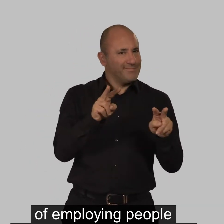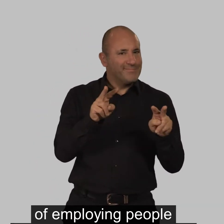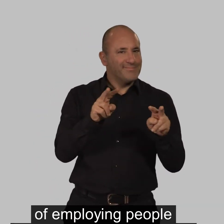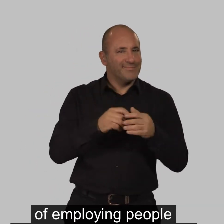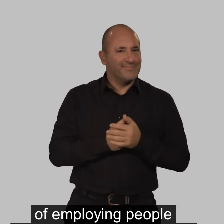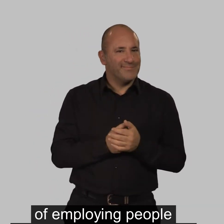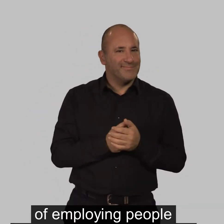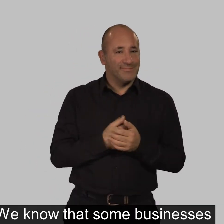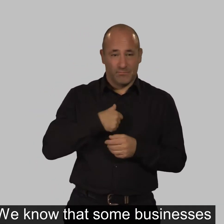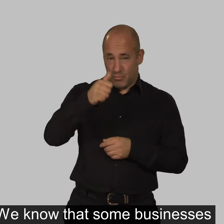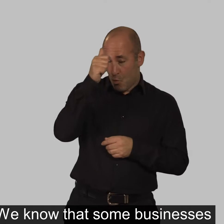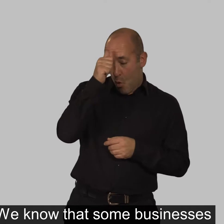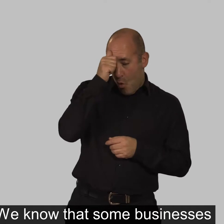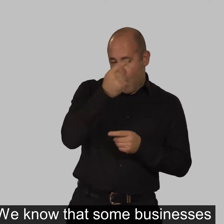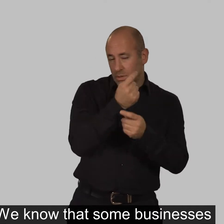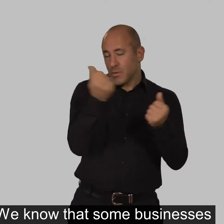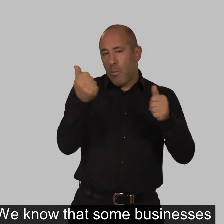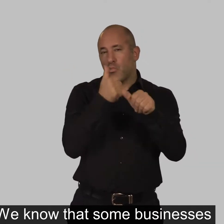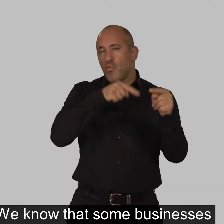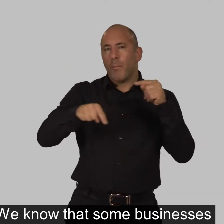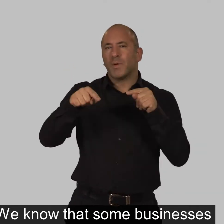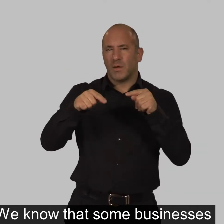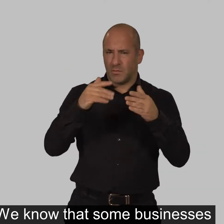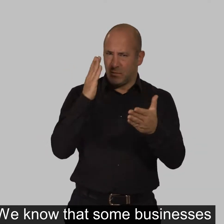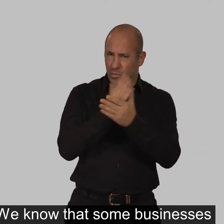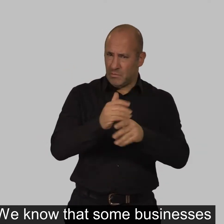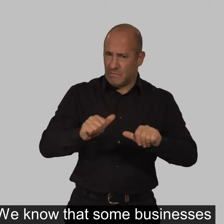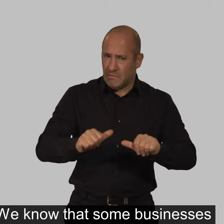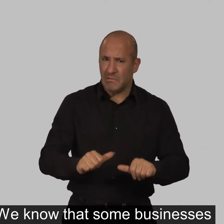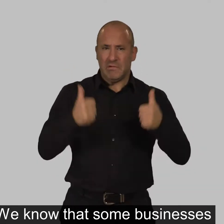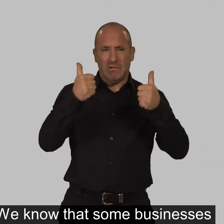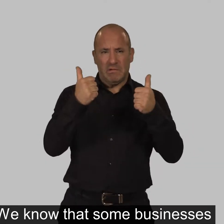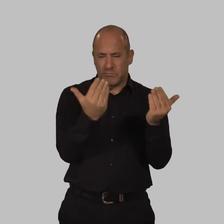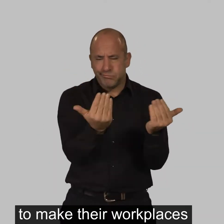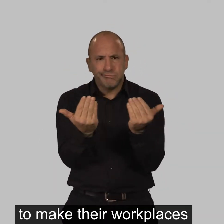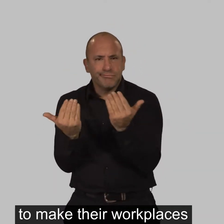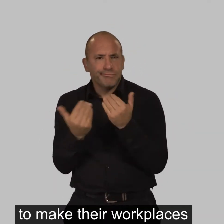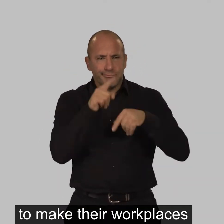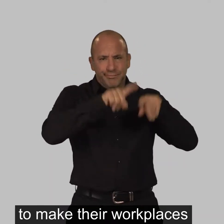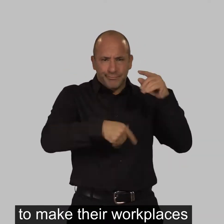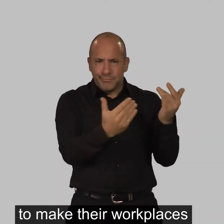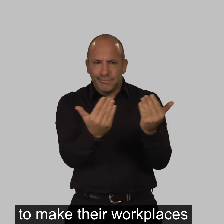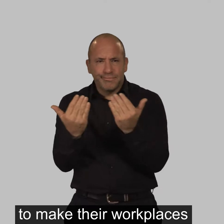We know that some businesses have done really good work to make their workplaces open and